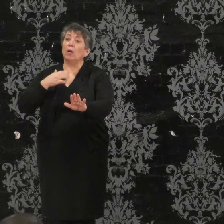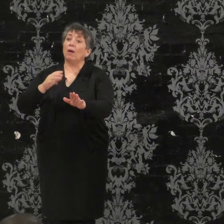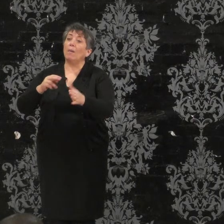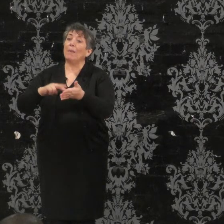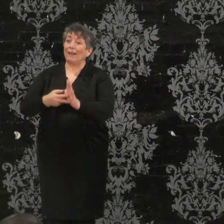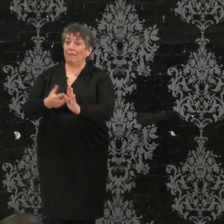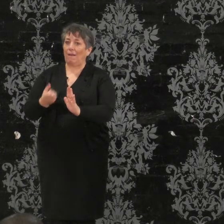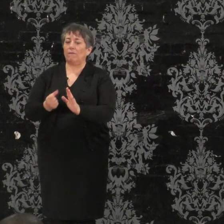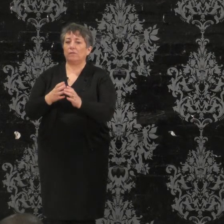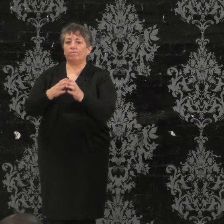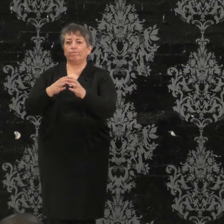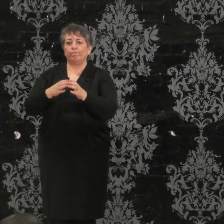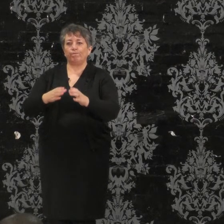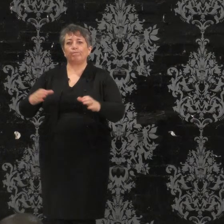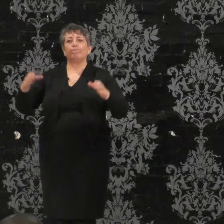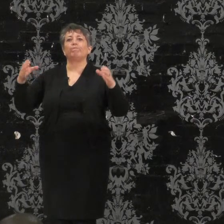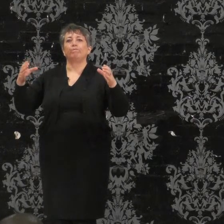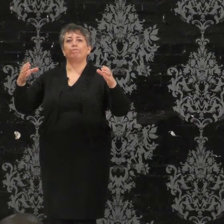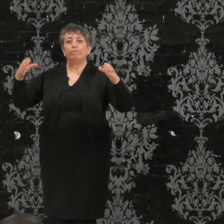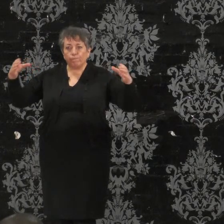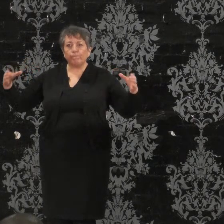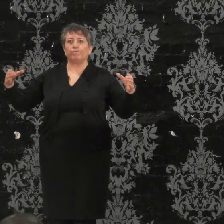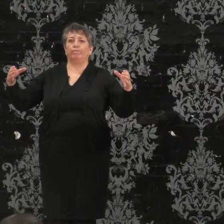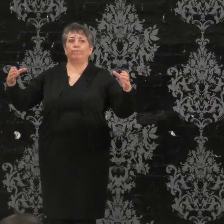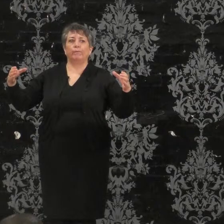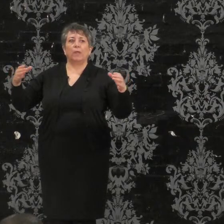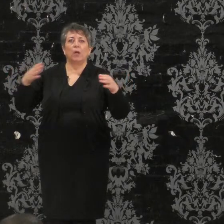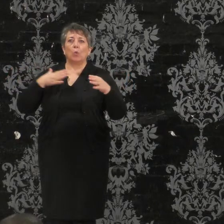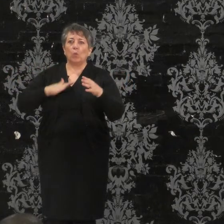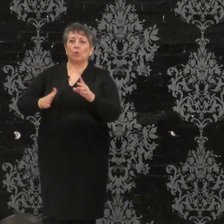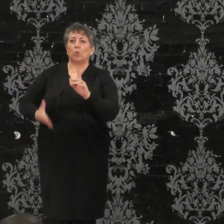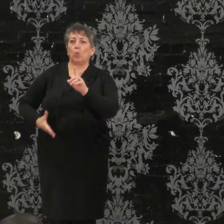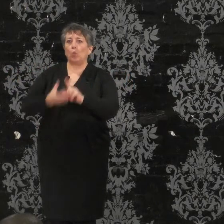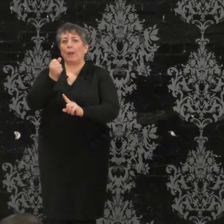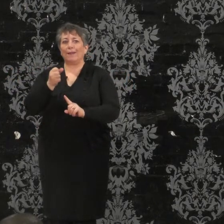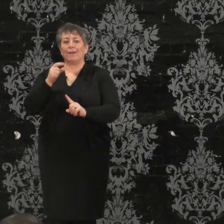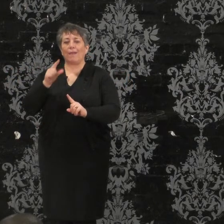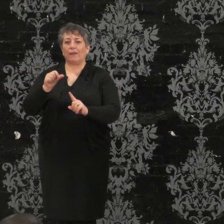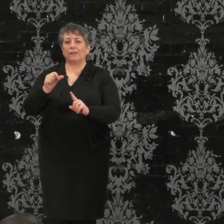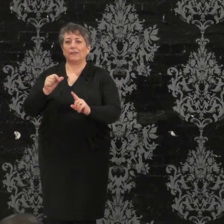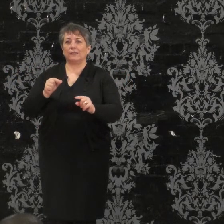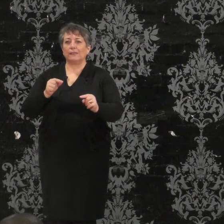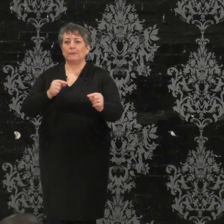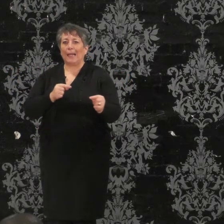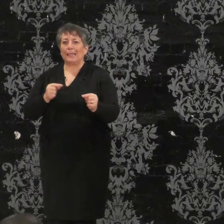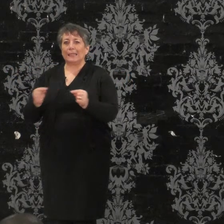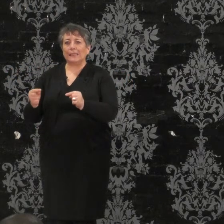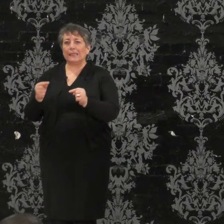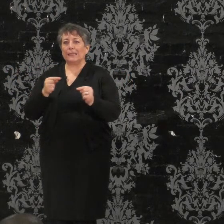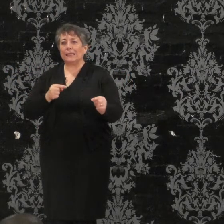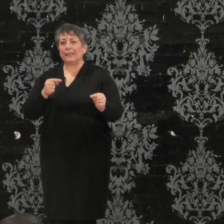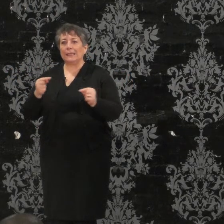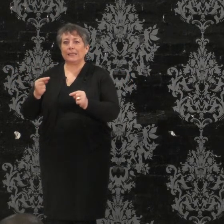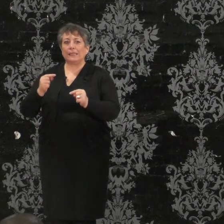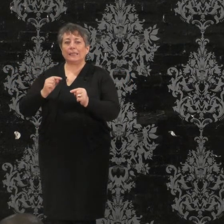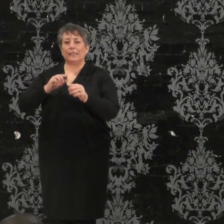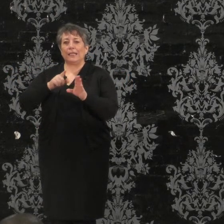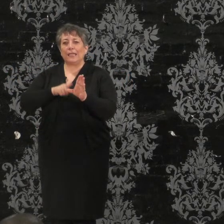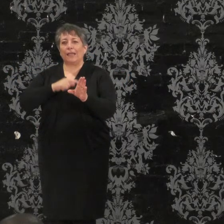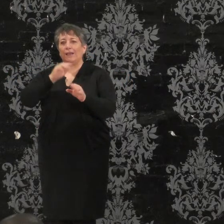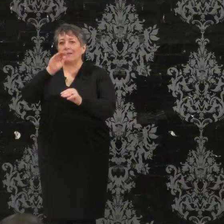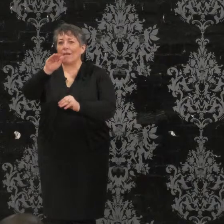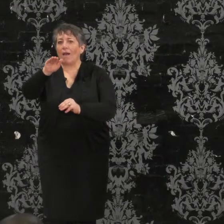plan to win this battle over the days, weeks, months, and years ahead,